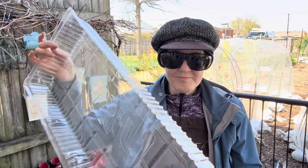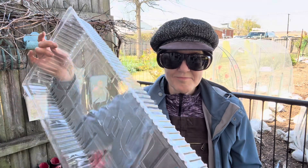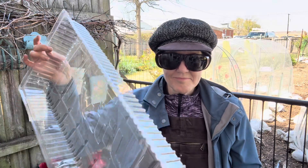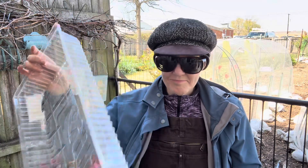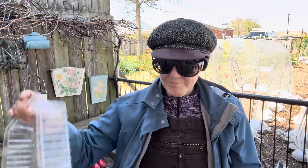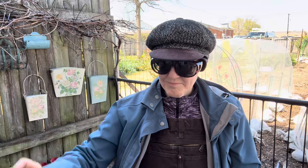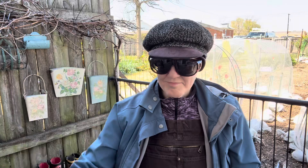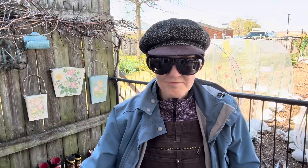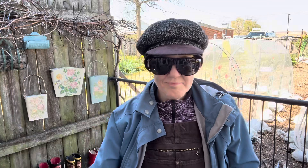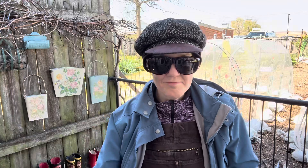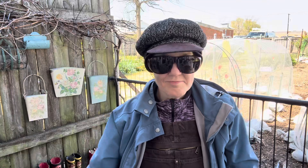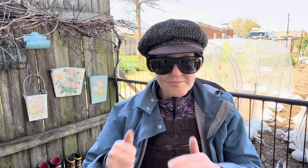dome,